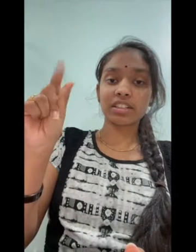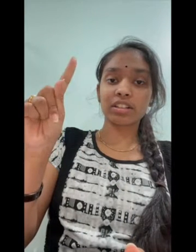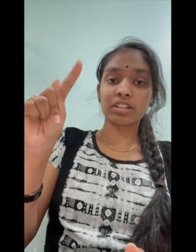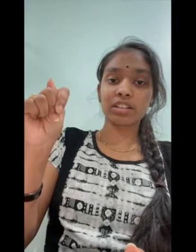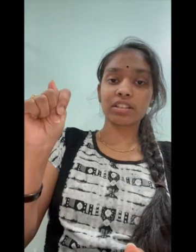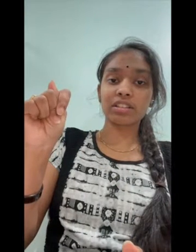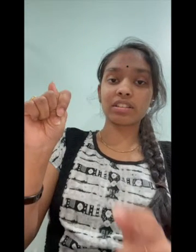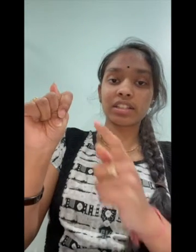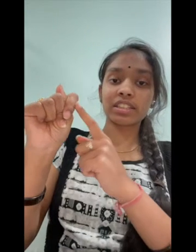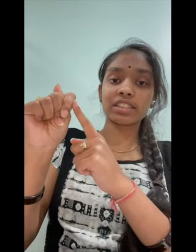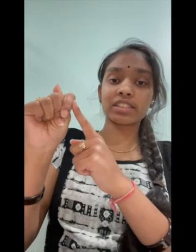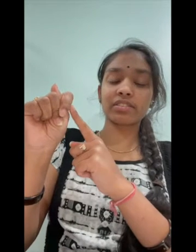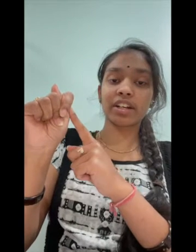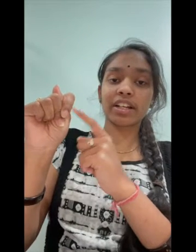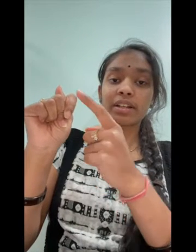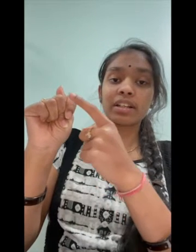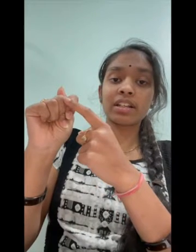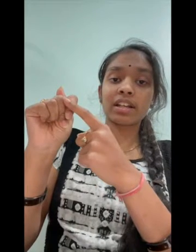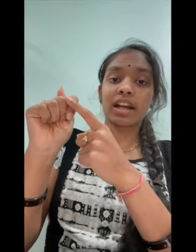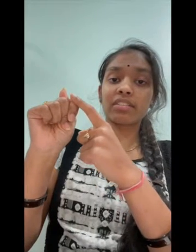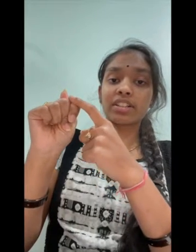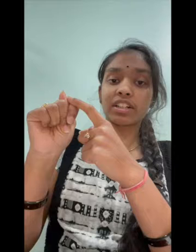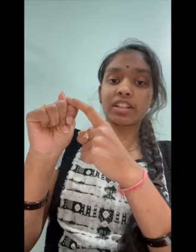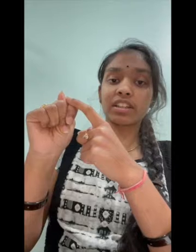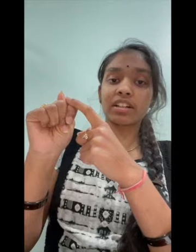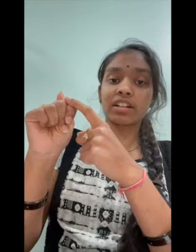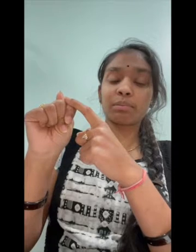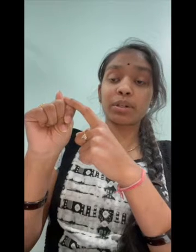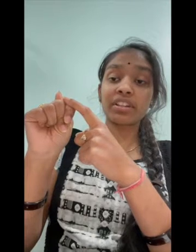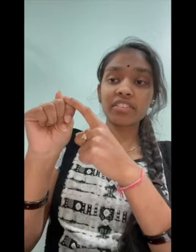so it's right after the pointing finger.